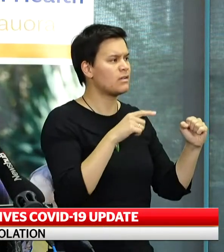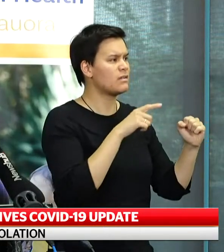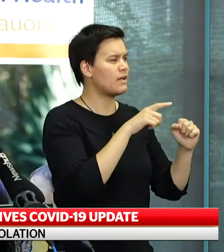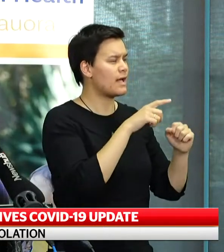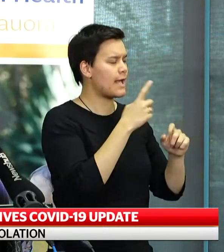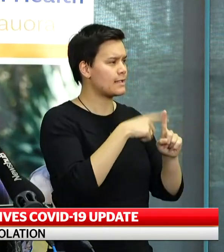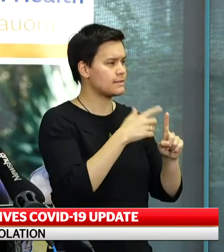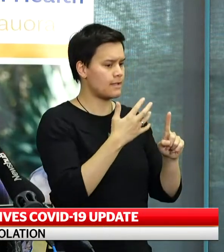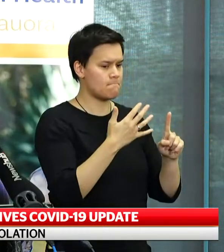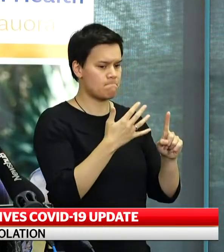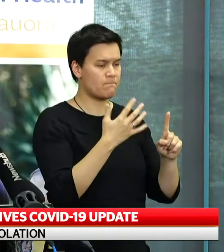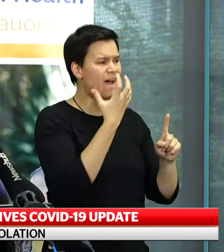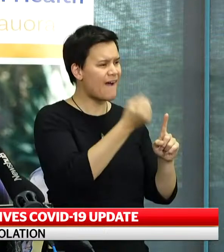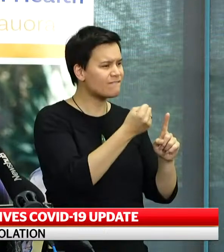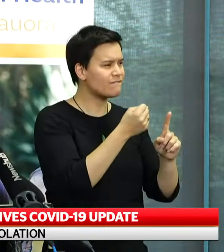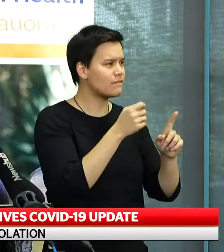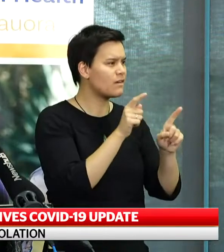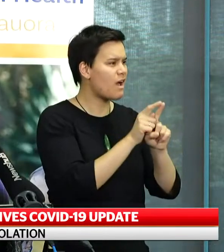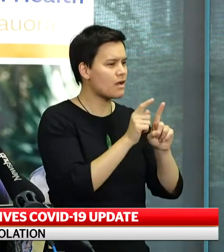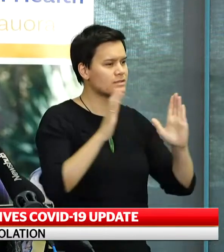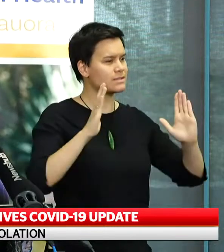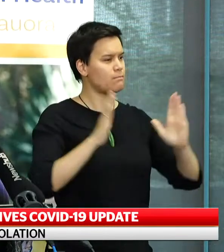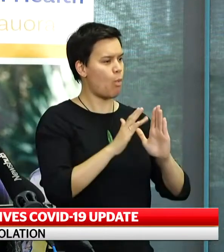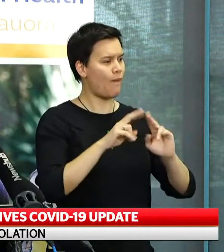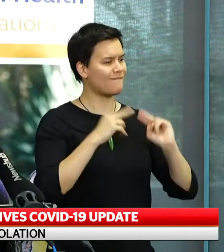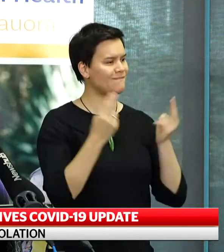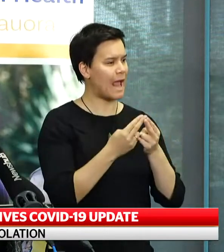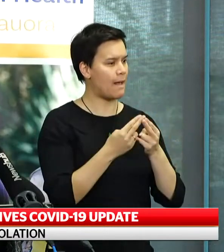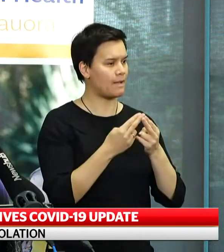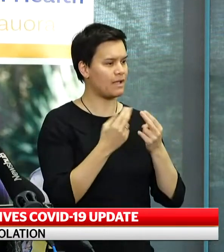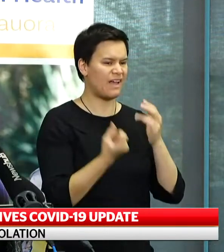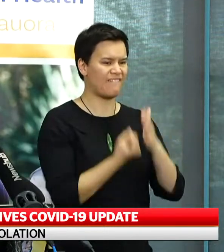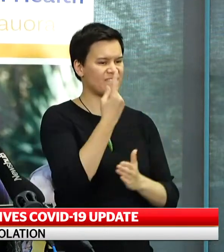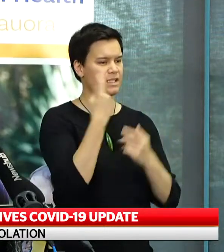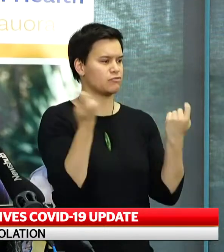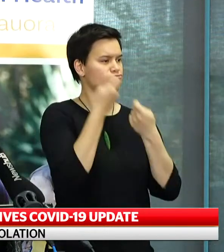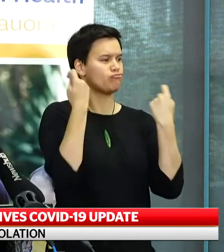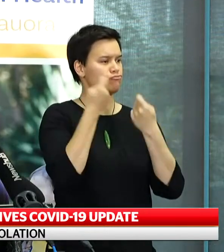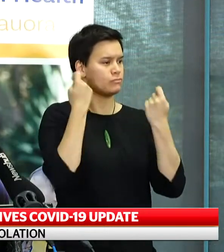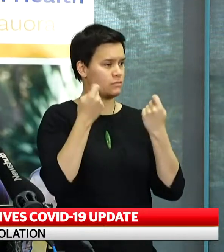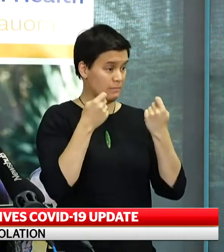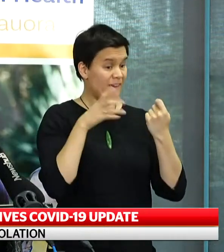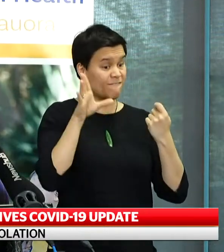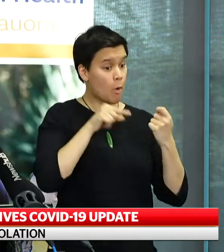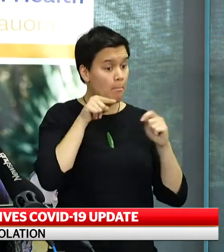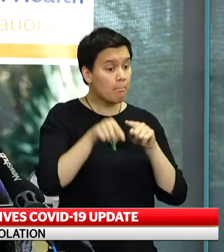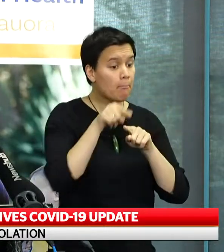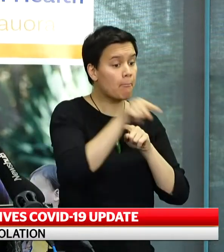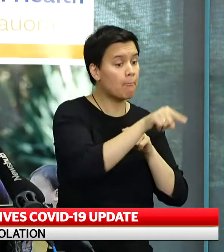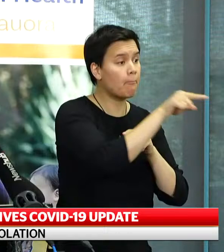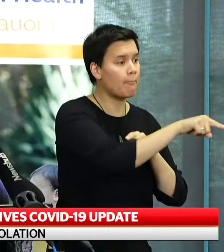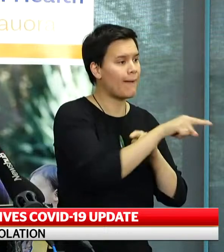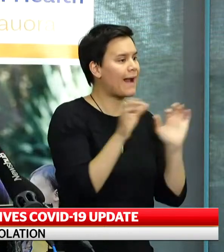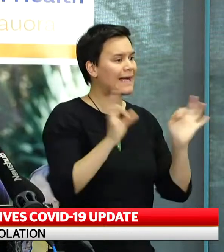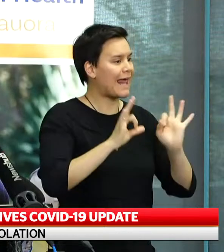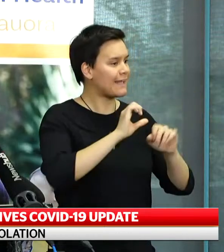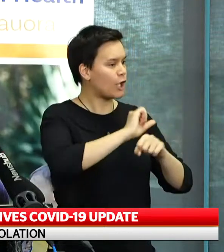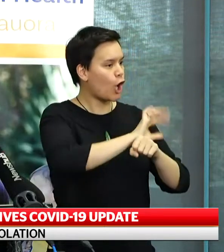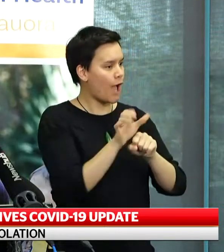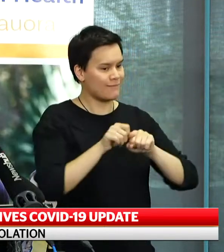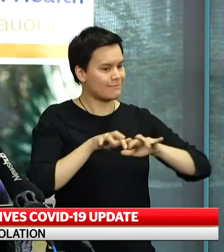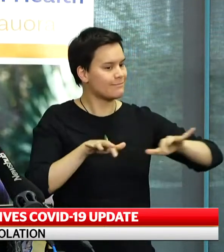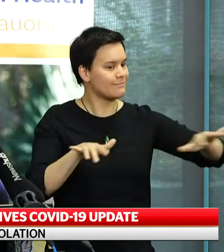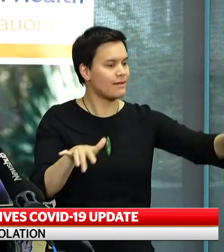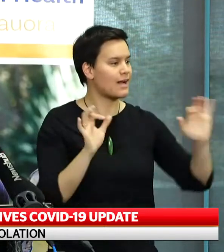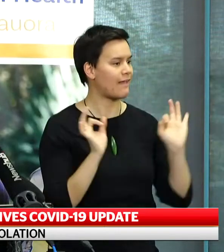of interactions with smaller family groups. We haven't seen any additional cases, so really just the 3 people who are